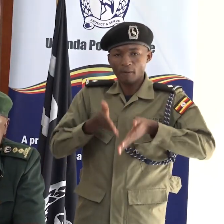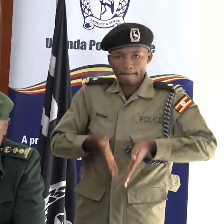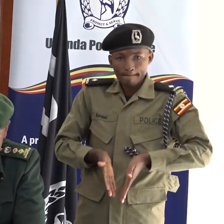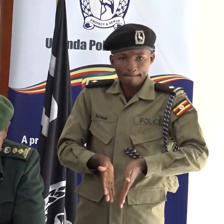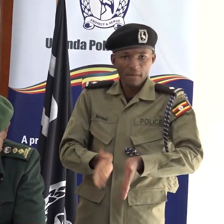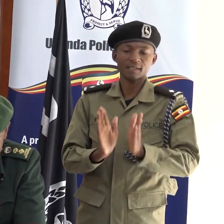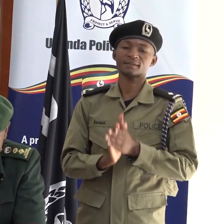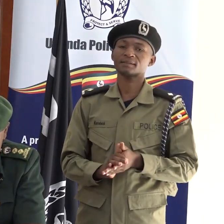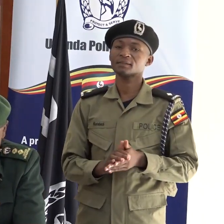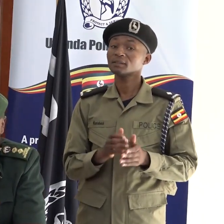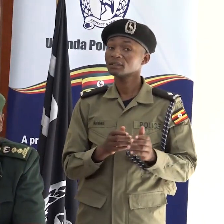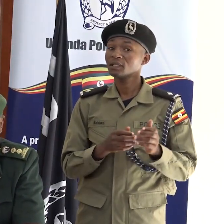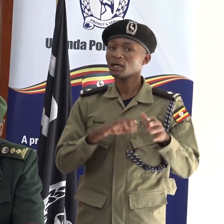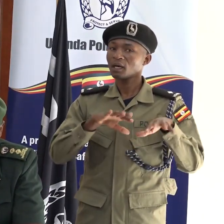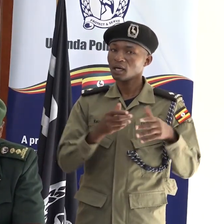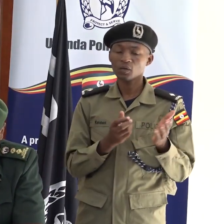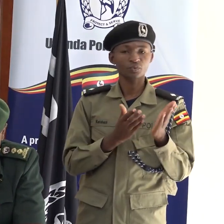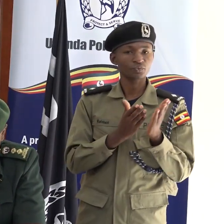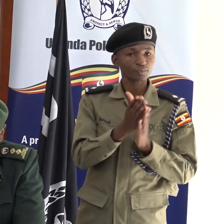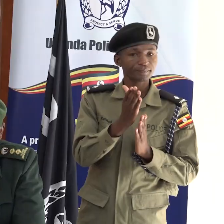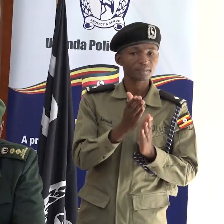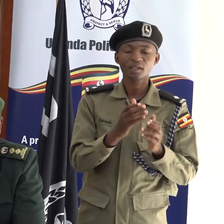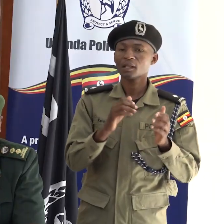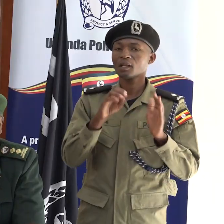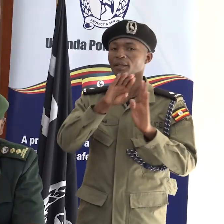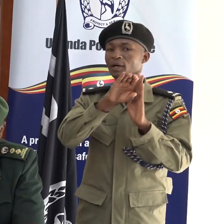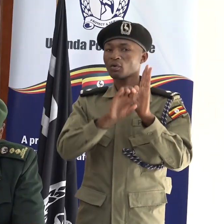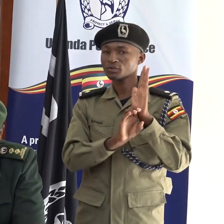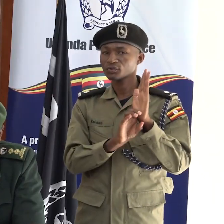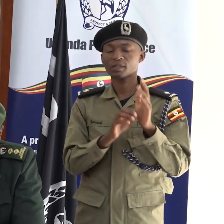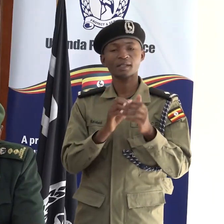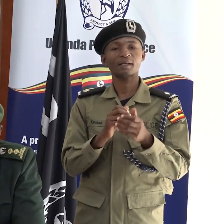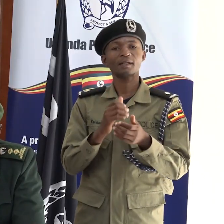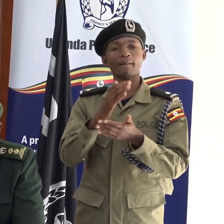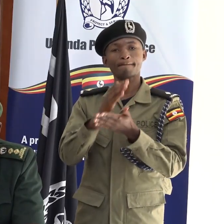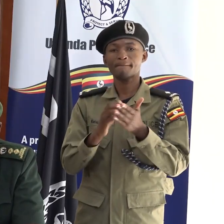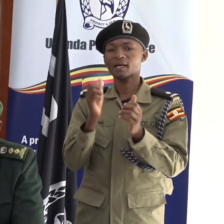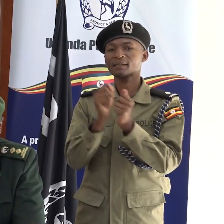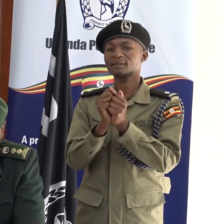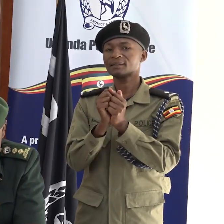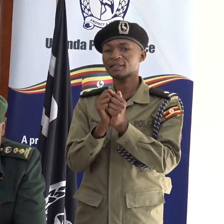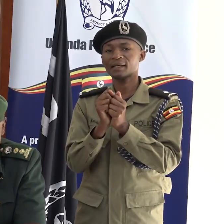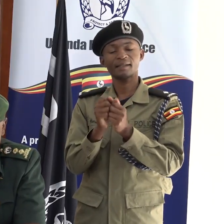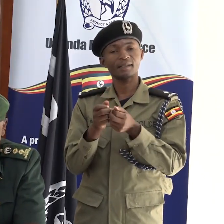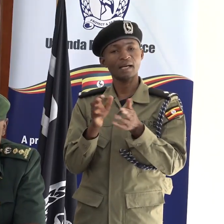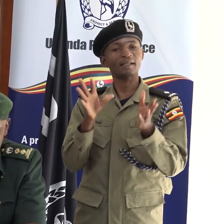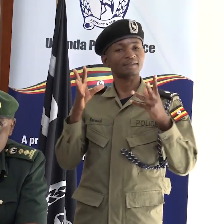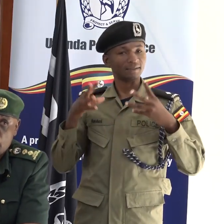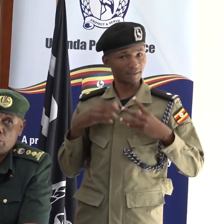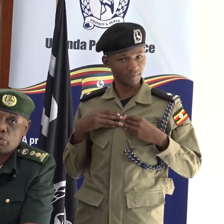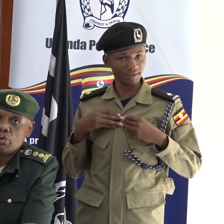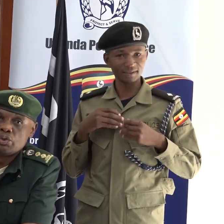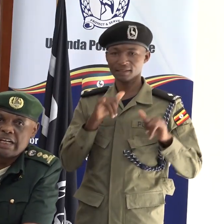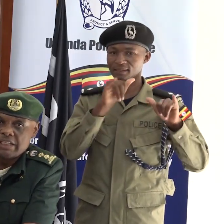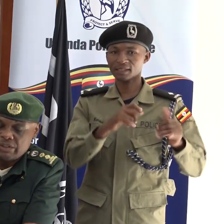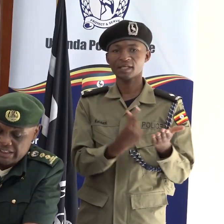which defines citizenship by birth under Article 10, granting citizenship